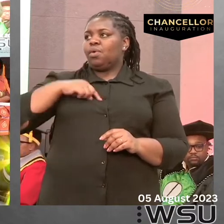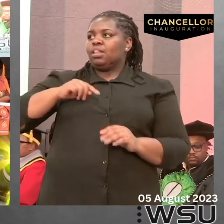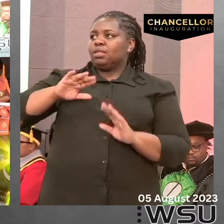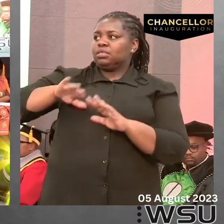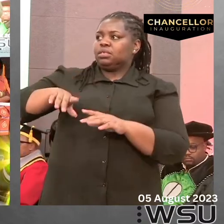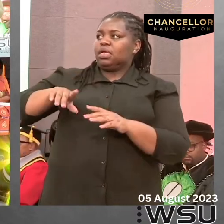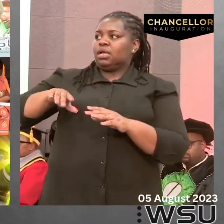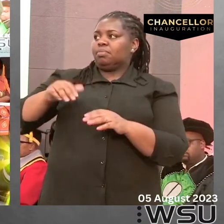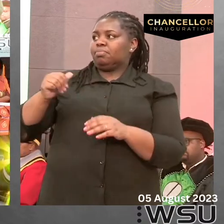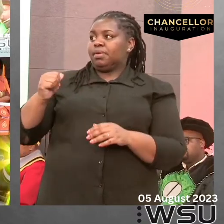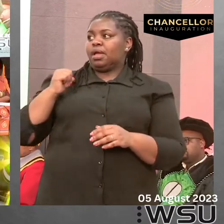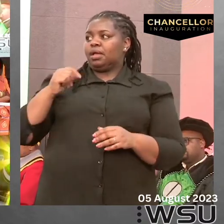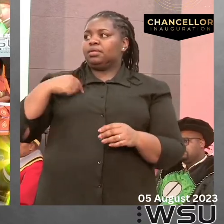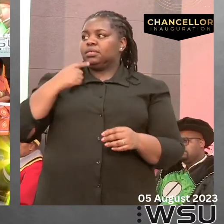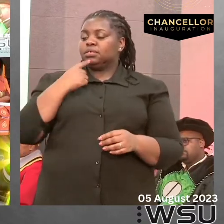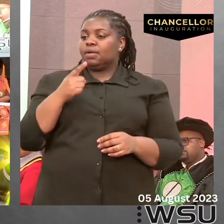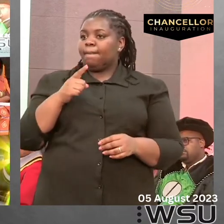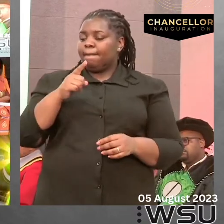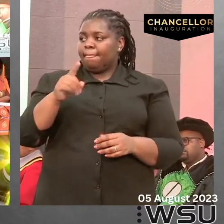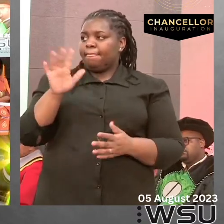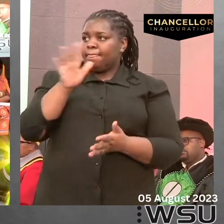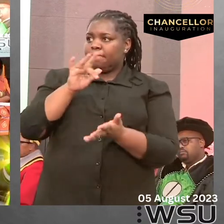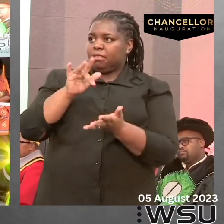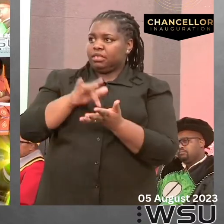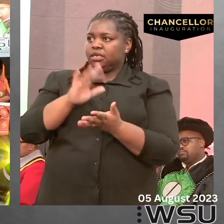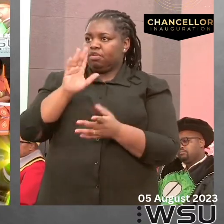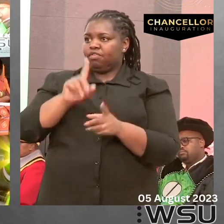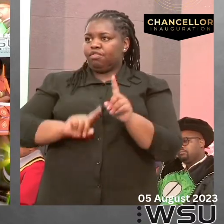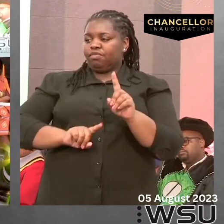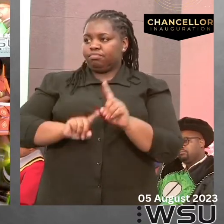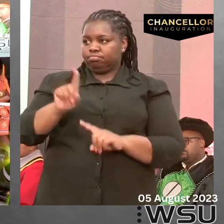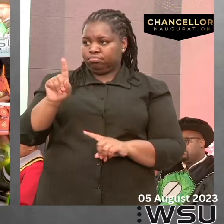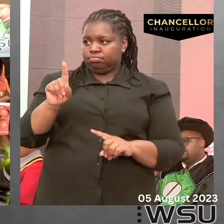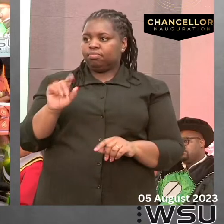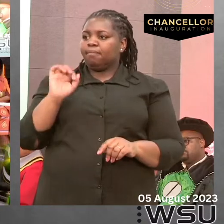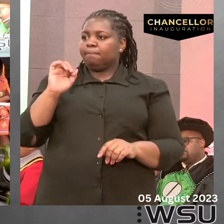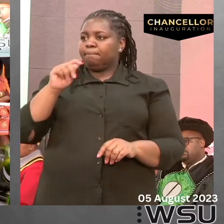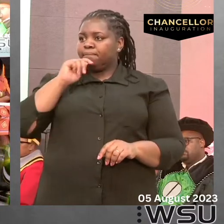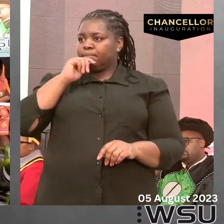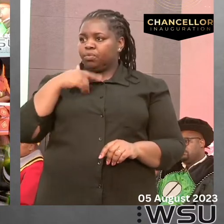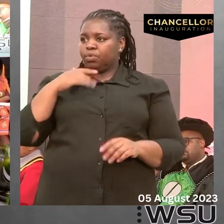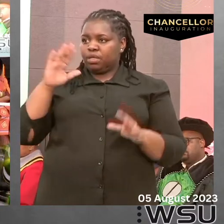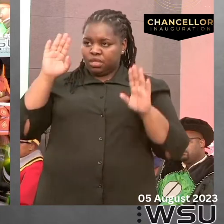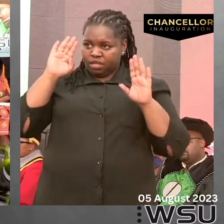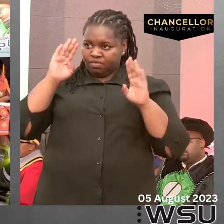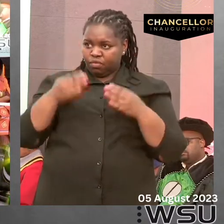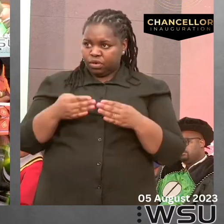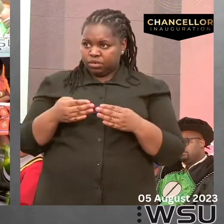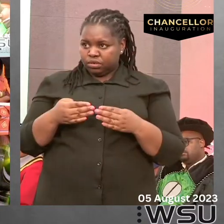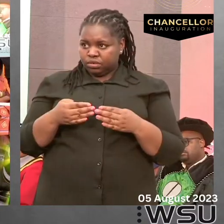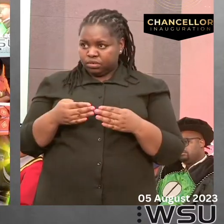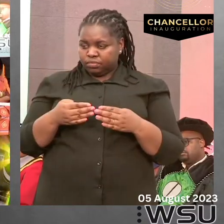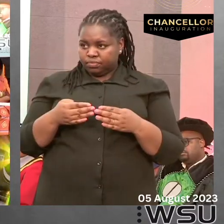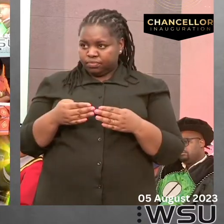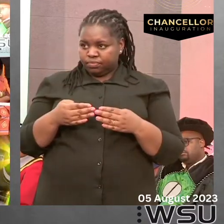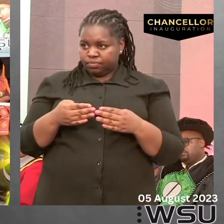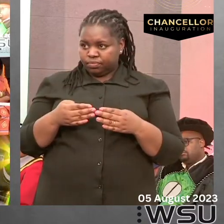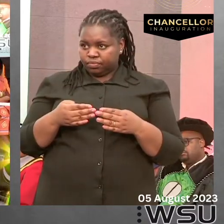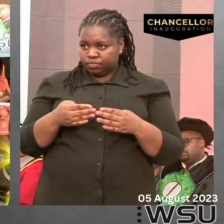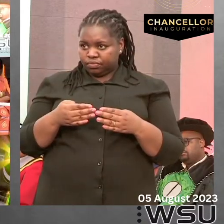said, this is going to be a center of excellence. We deliberately focused on